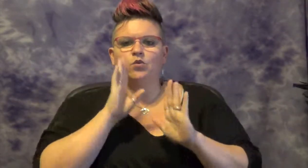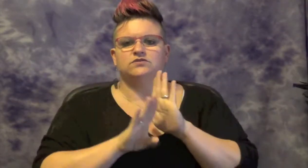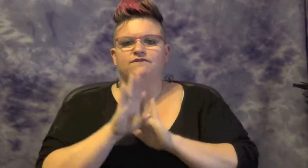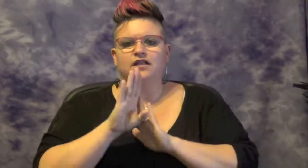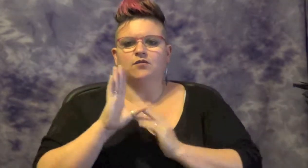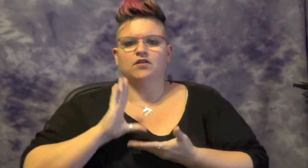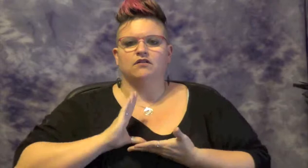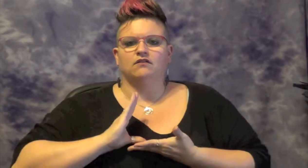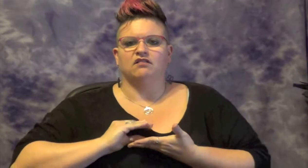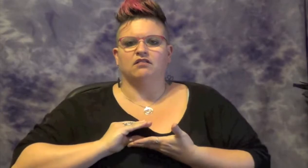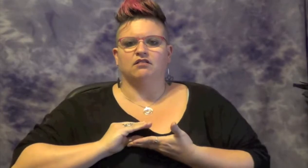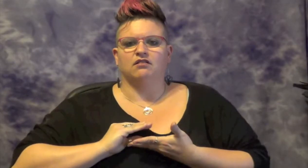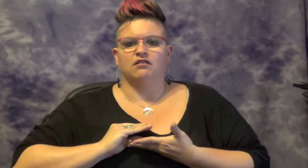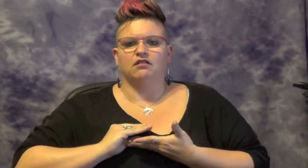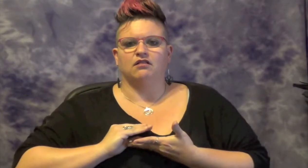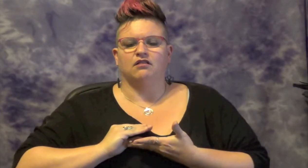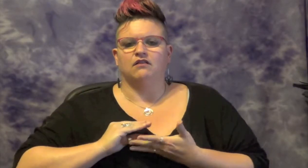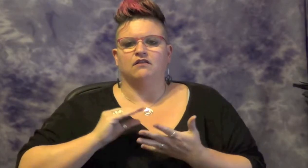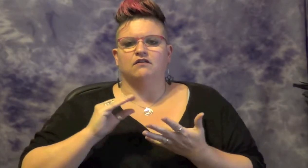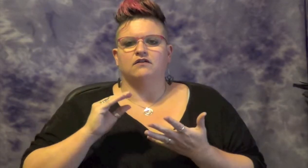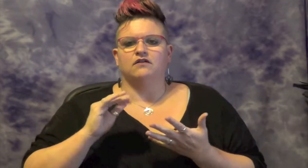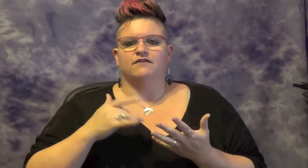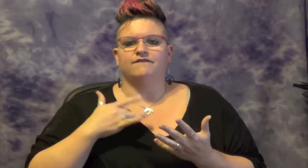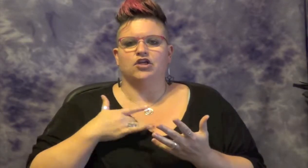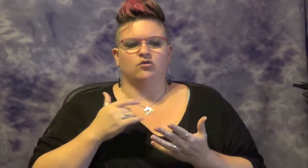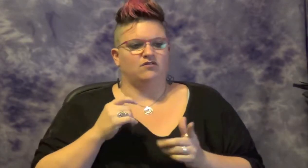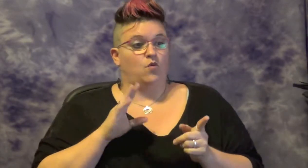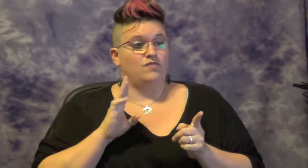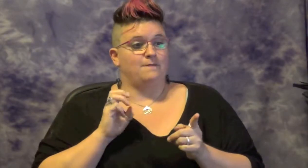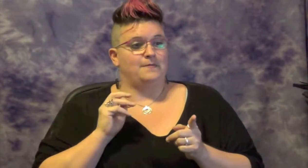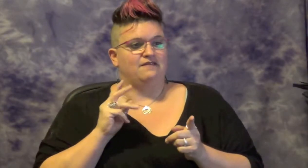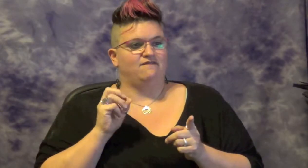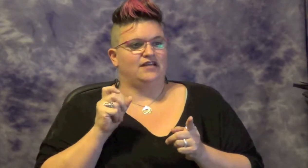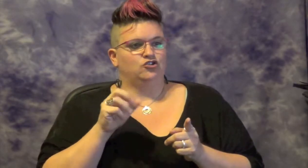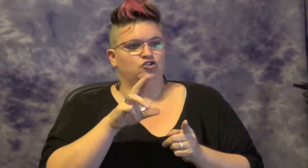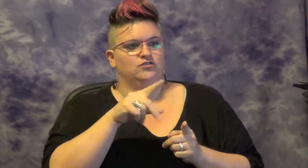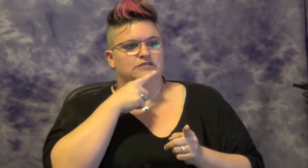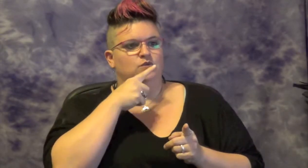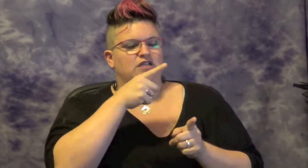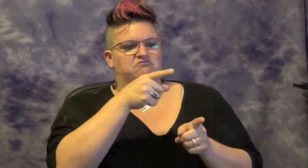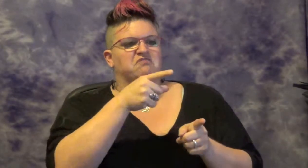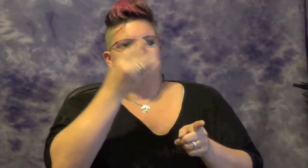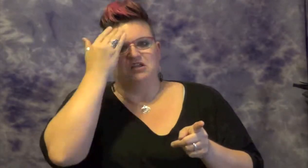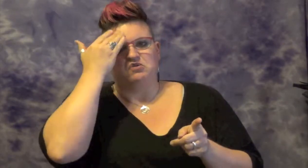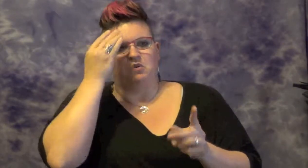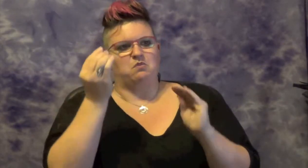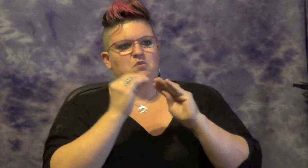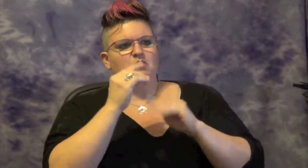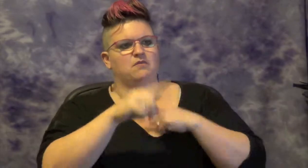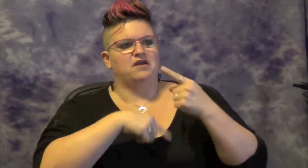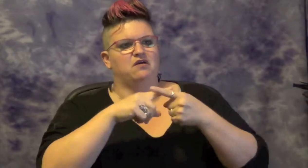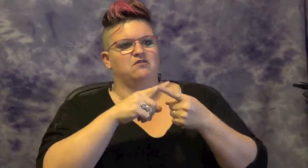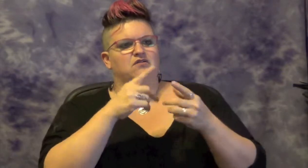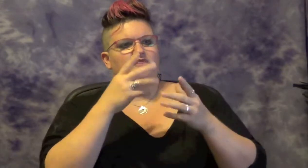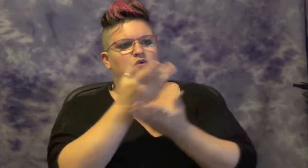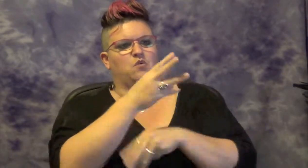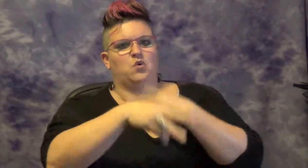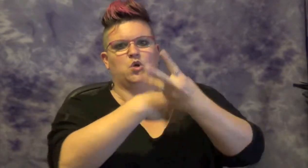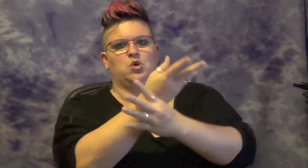Deaf people will develop low self-esteem when they see benefactors like the hearing people out